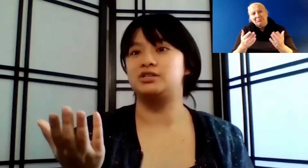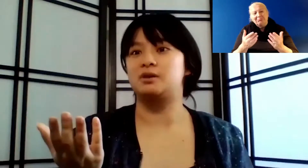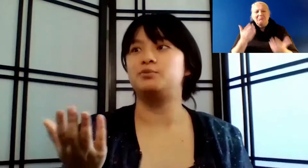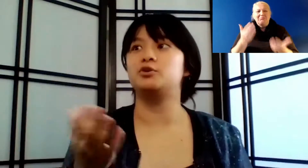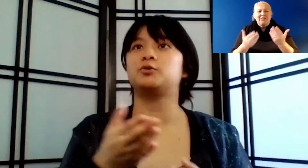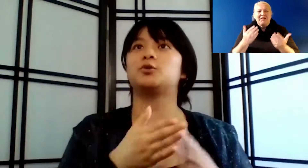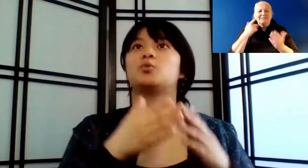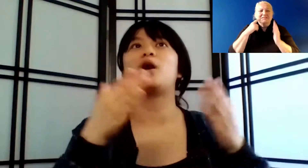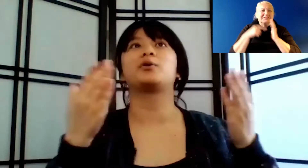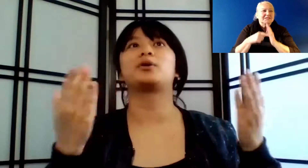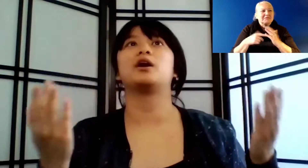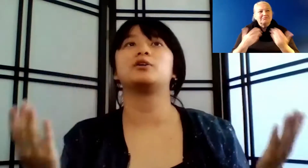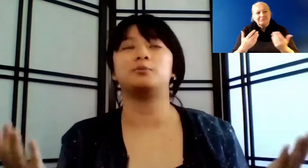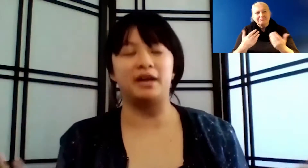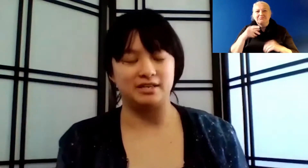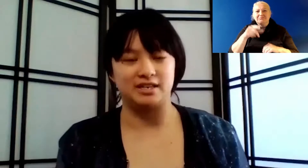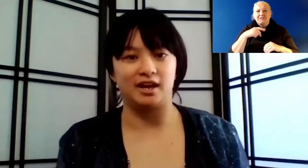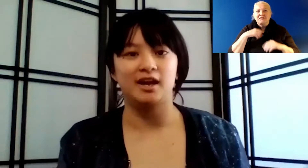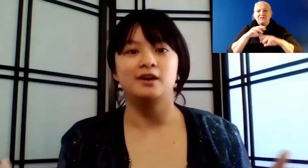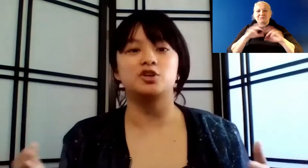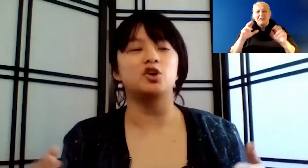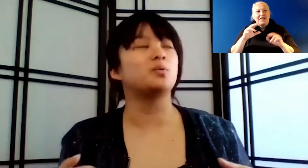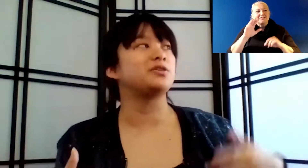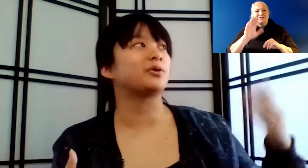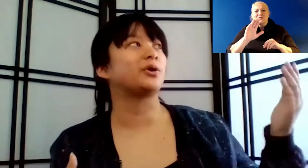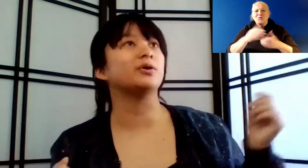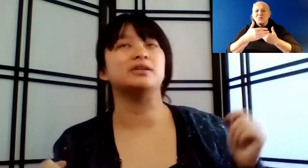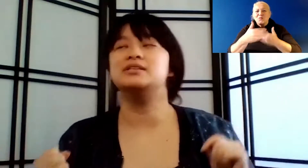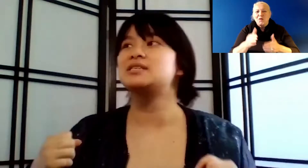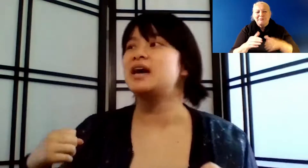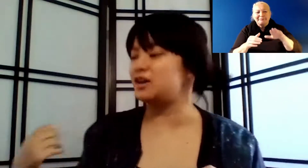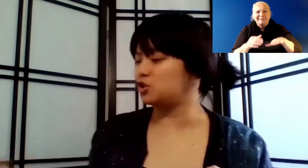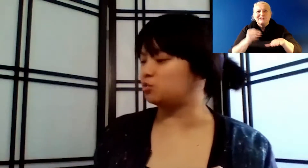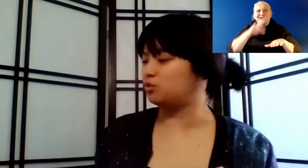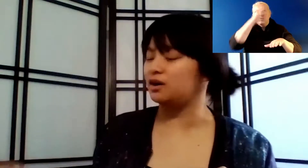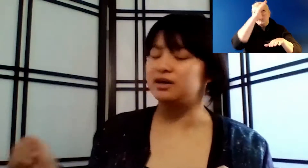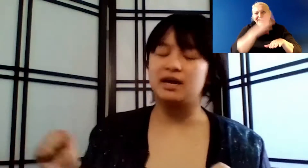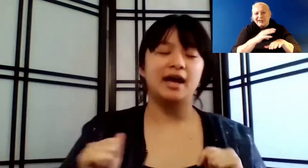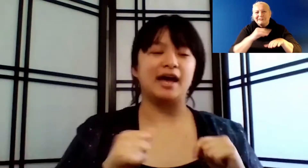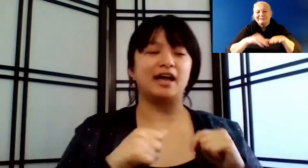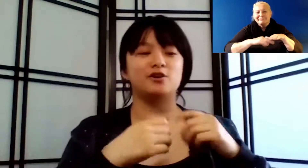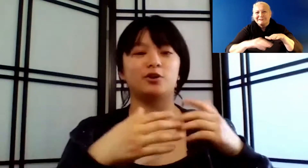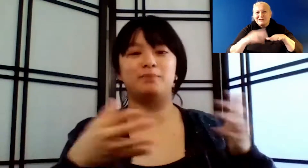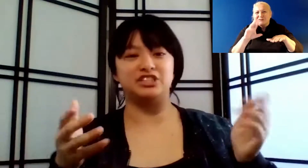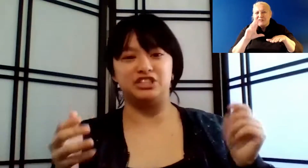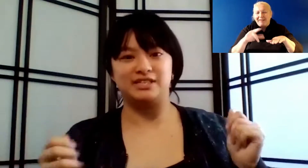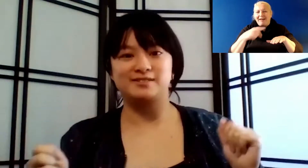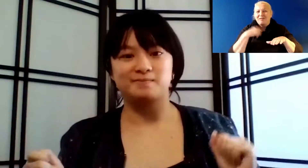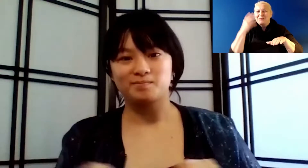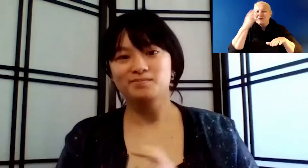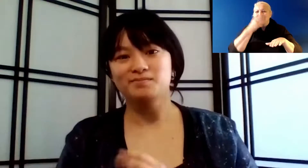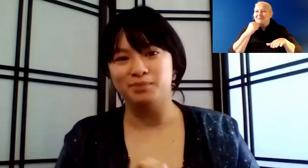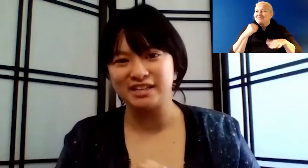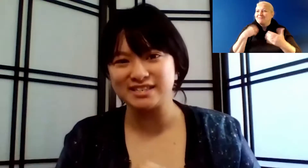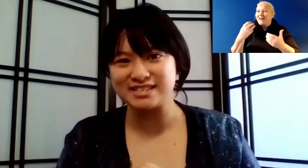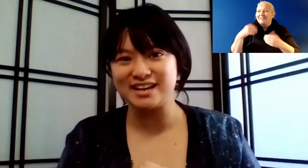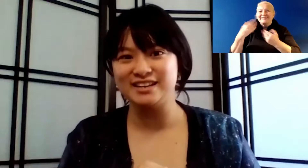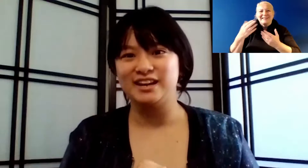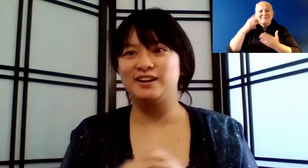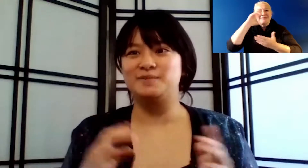a beautiful watercolor painting to go with your curtains and your rug and your bed sheets. But instead, you're